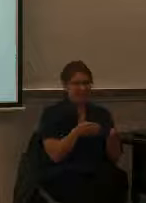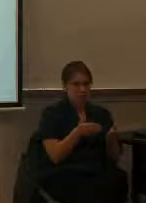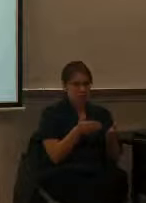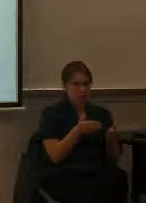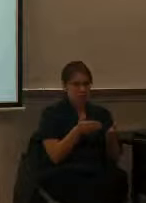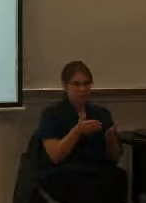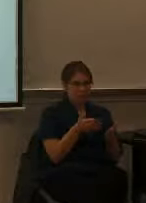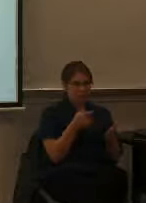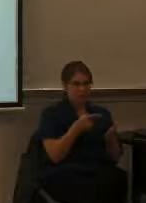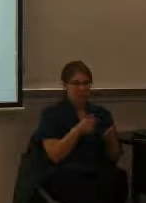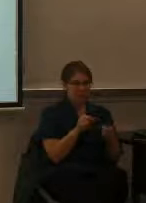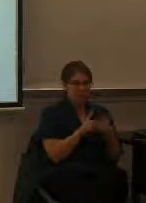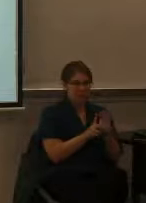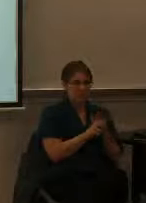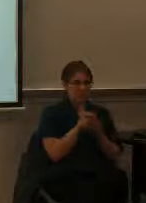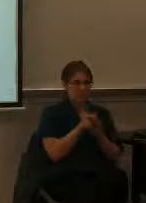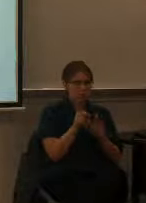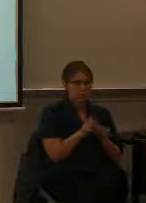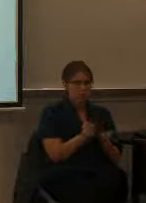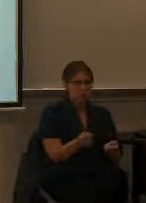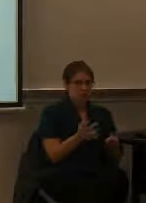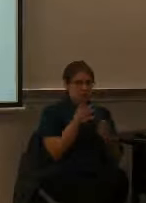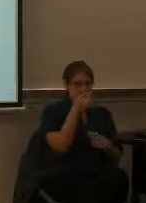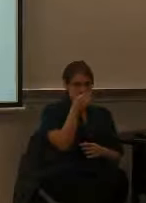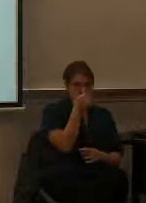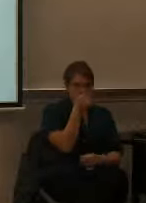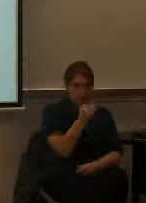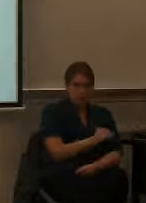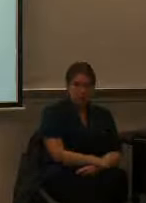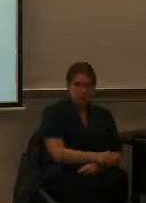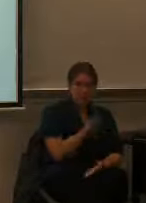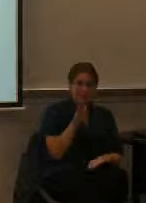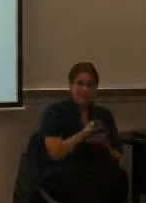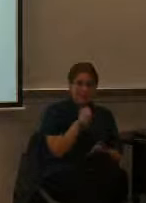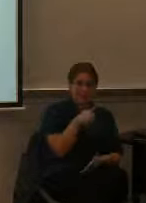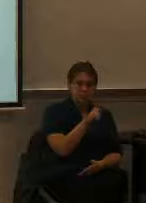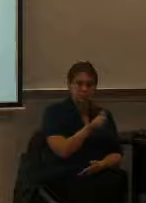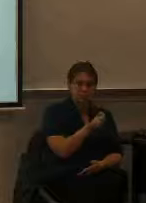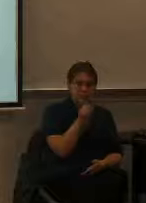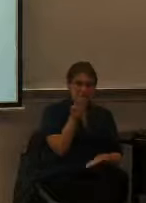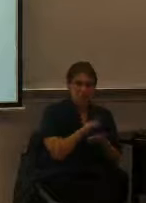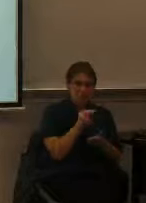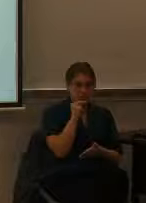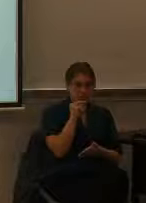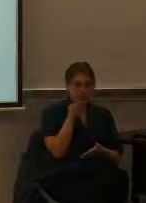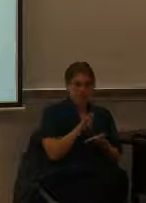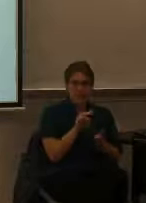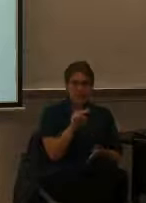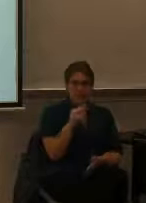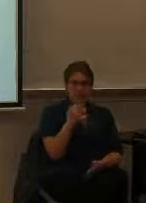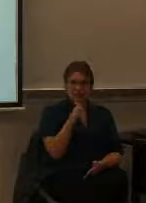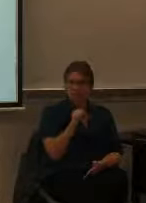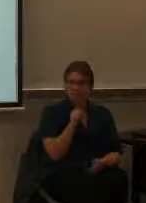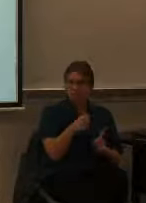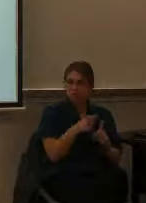doesn't allow them to develop as much? Less space and less nutrients, so there's less niches to